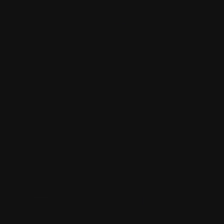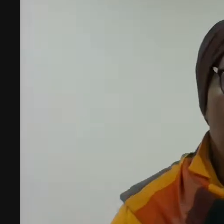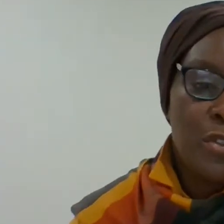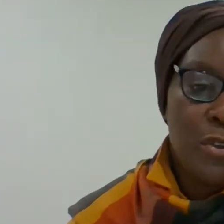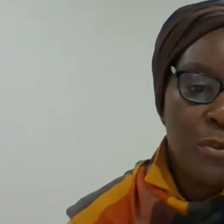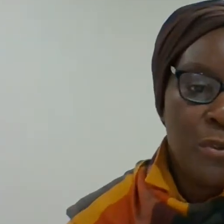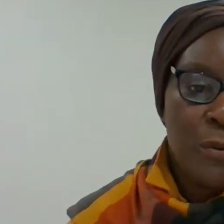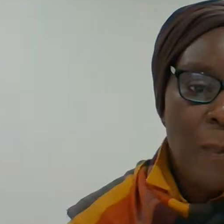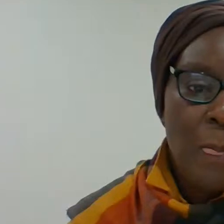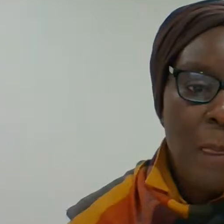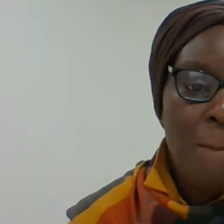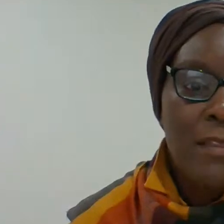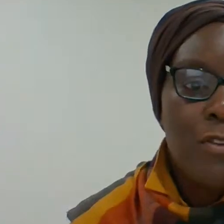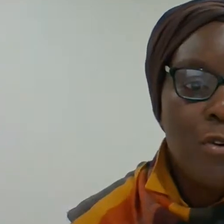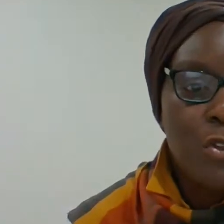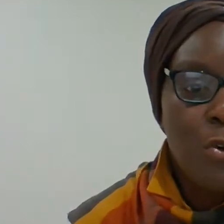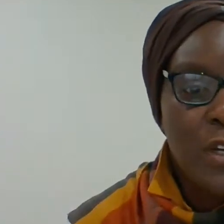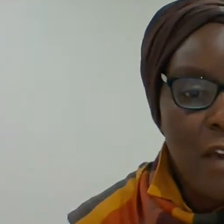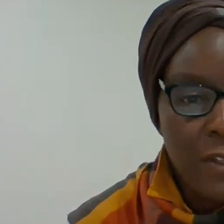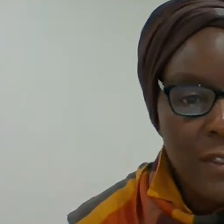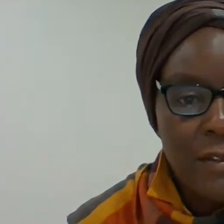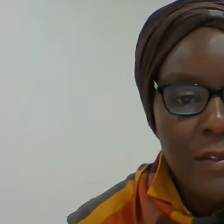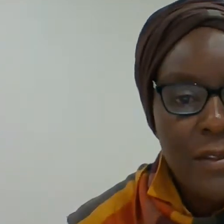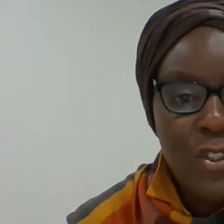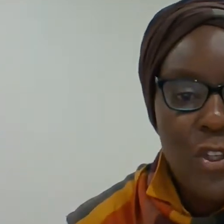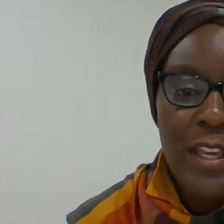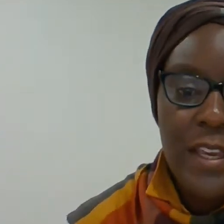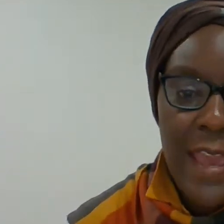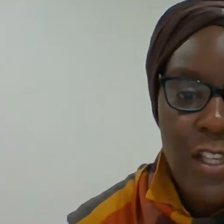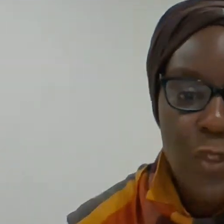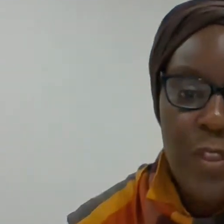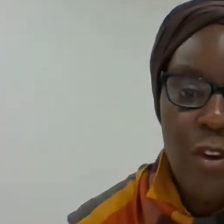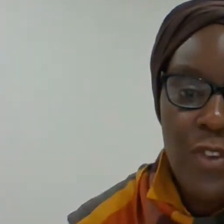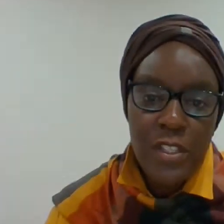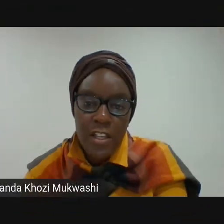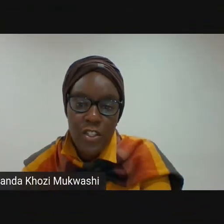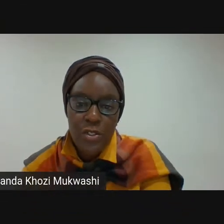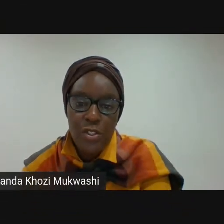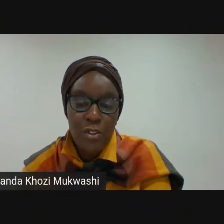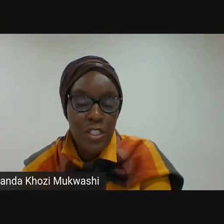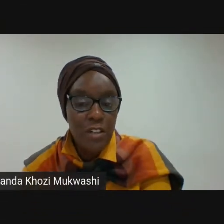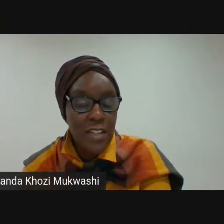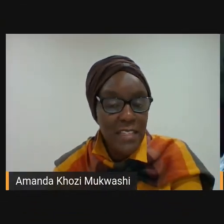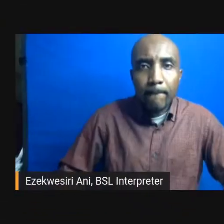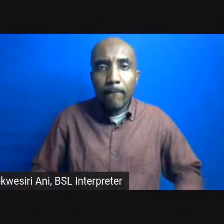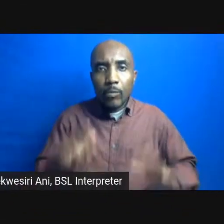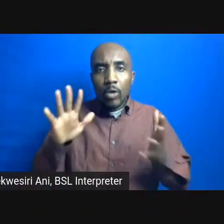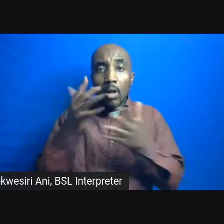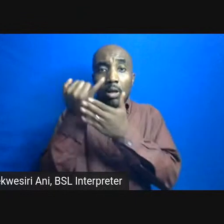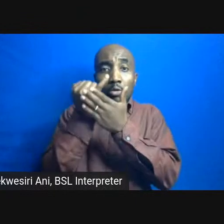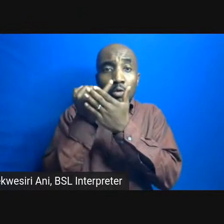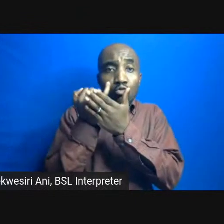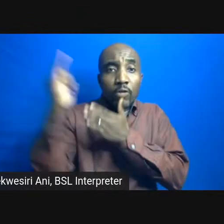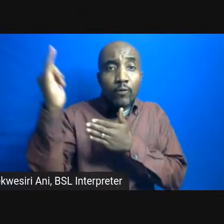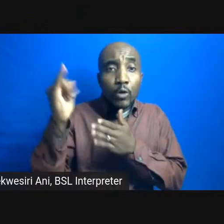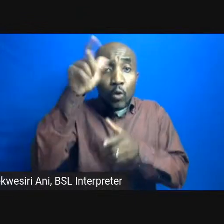The refusal by those who govern to engage with conversations on